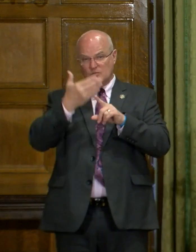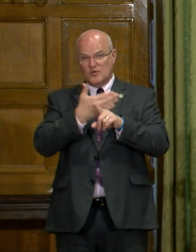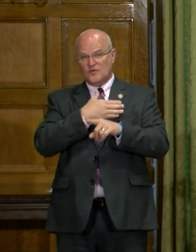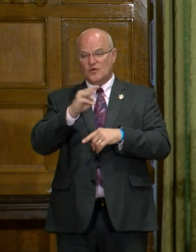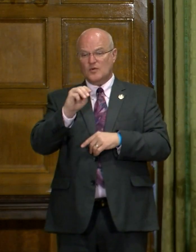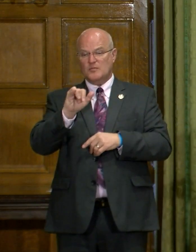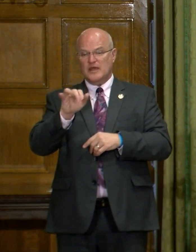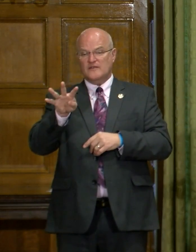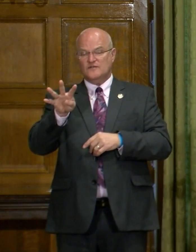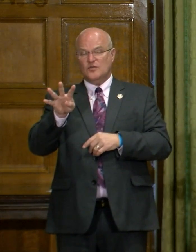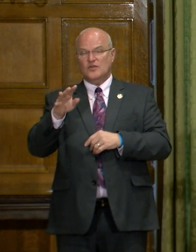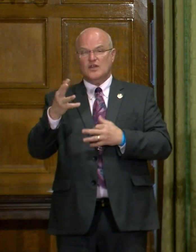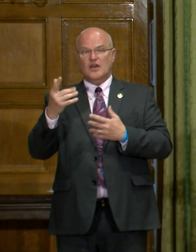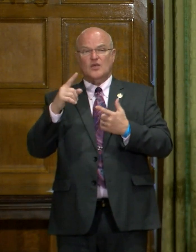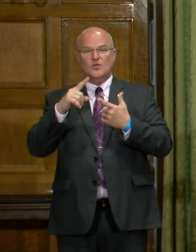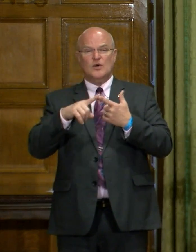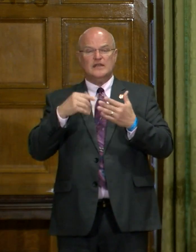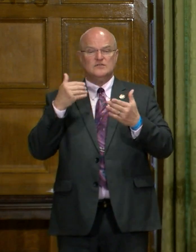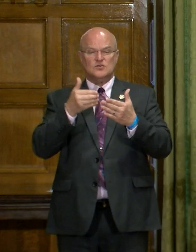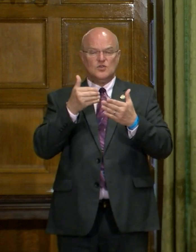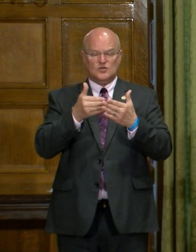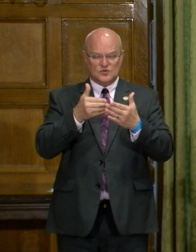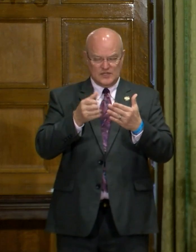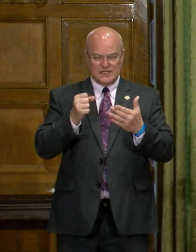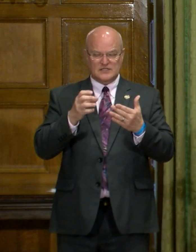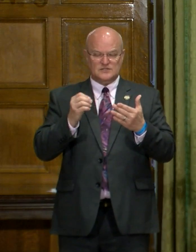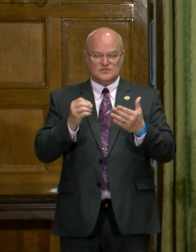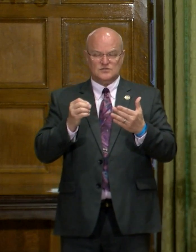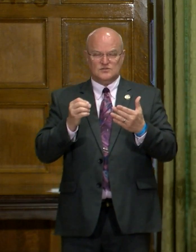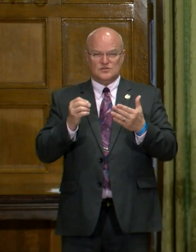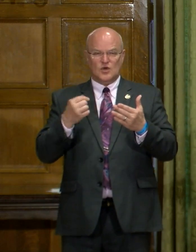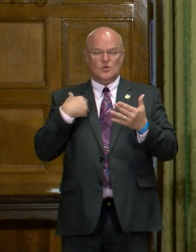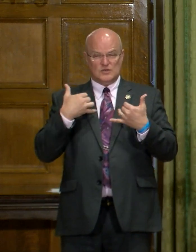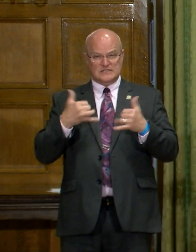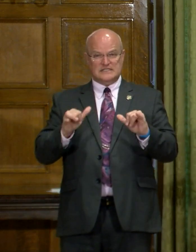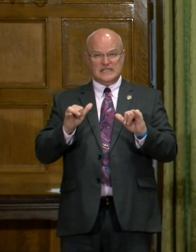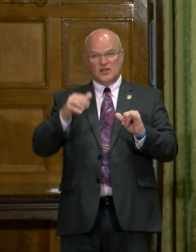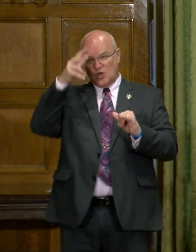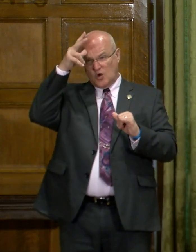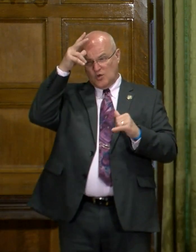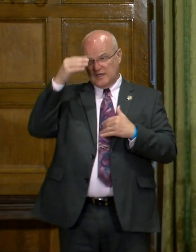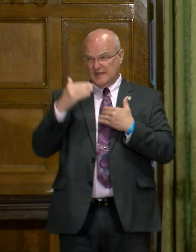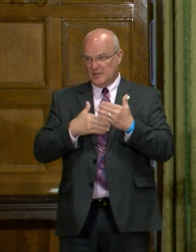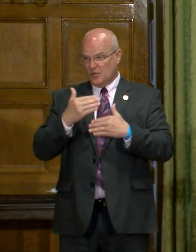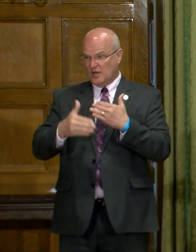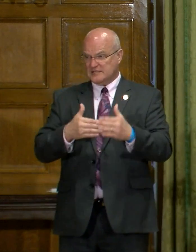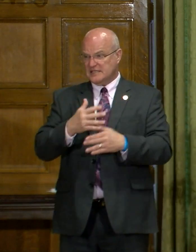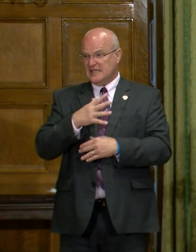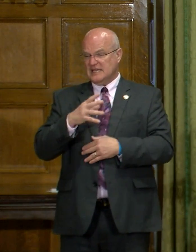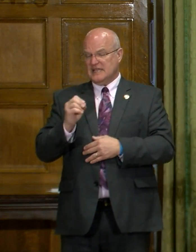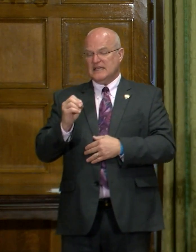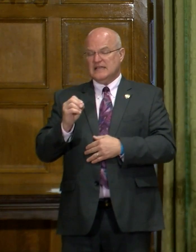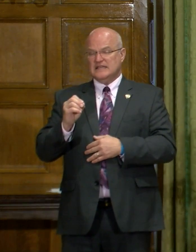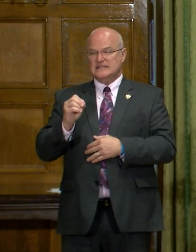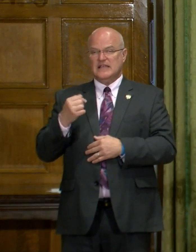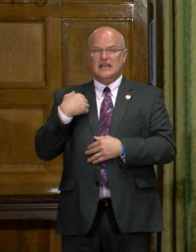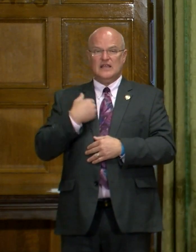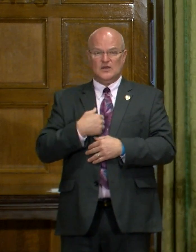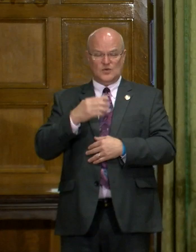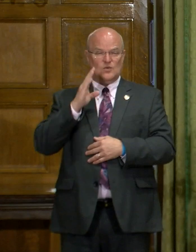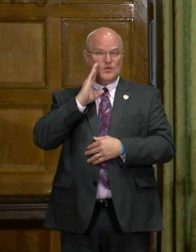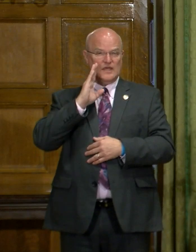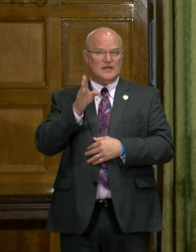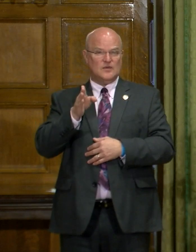May 4th, but others will wait to closer in. So we're still early in that process, and we